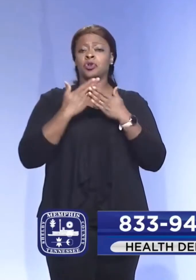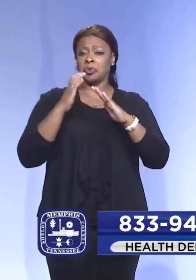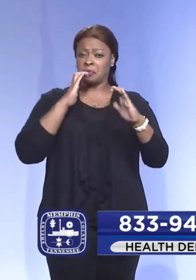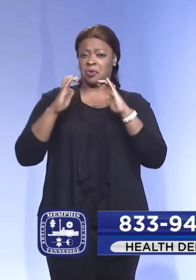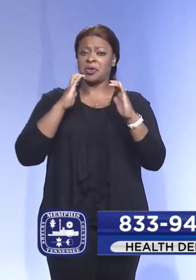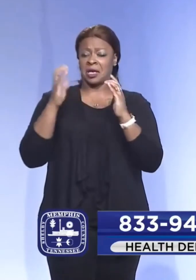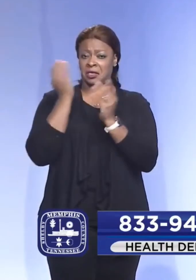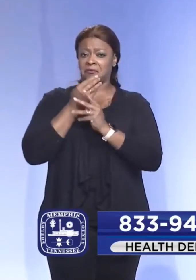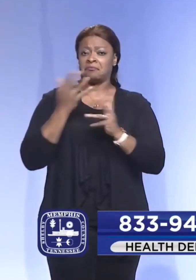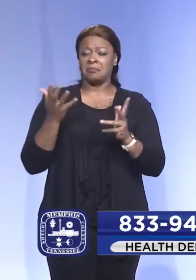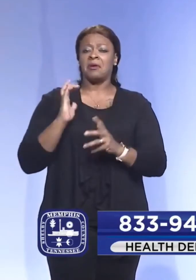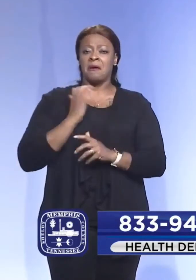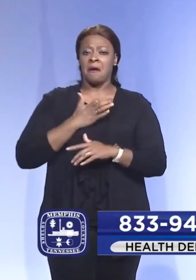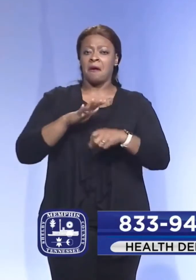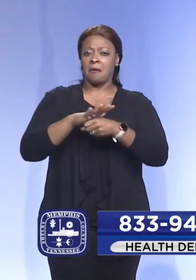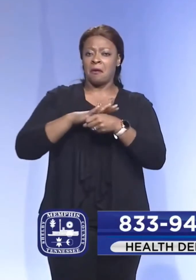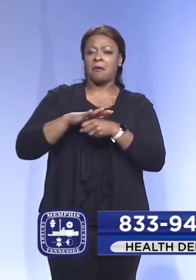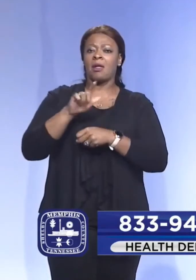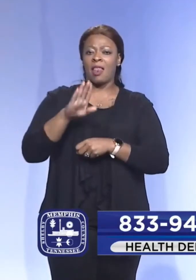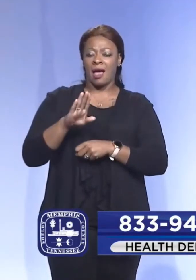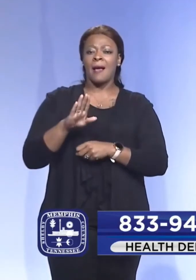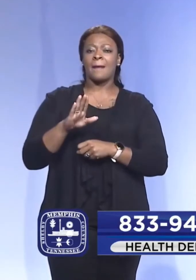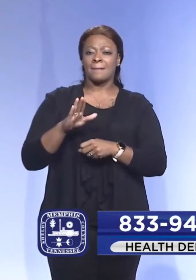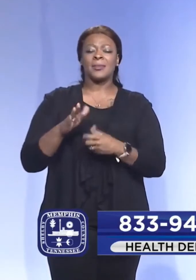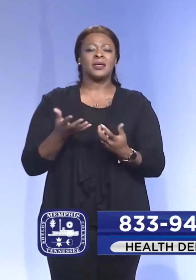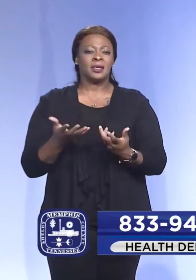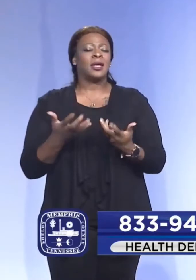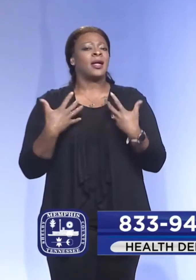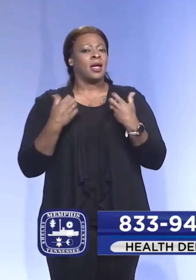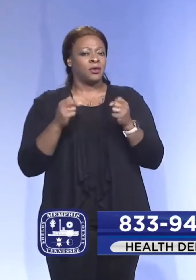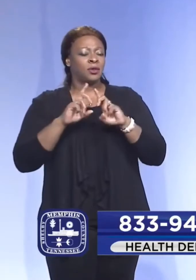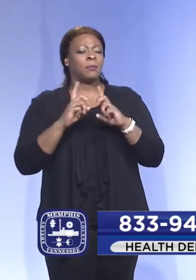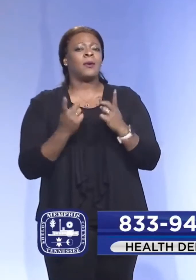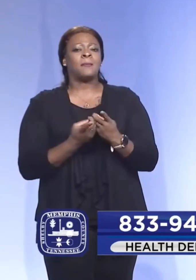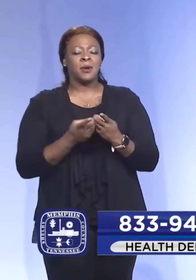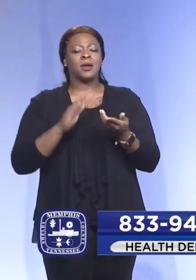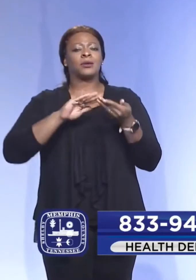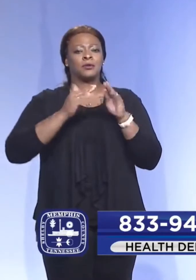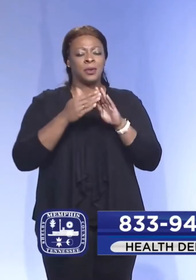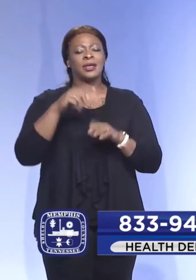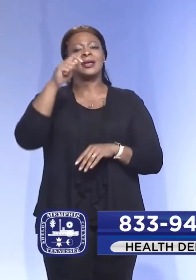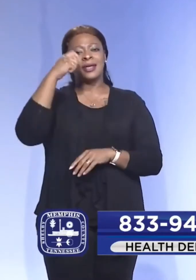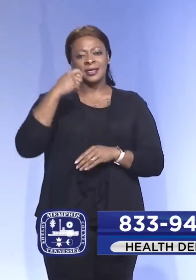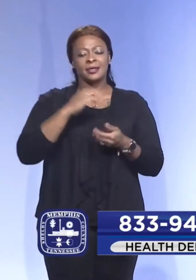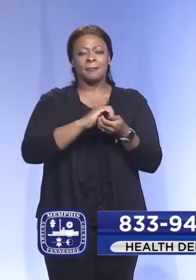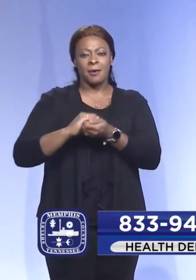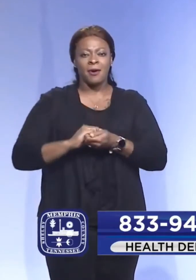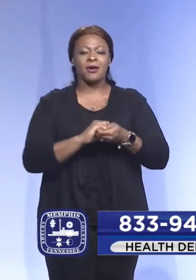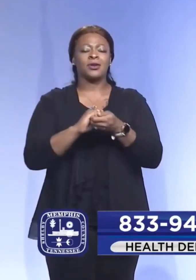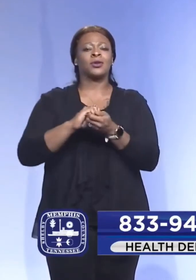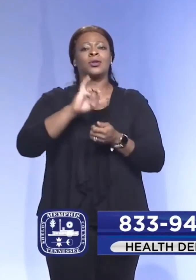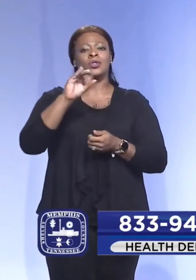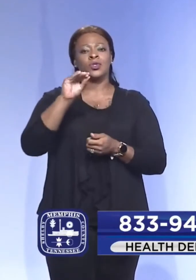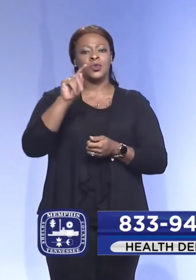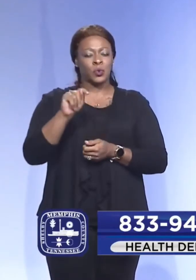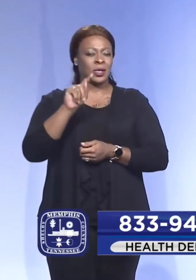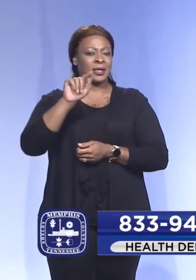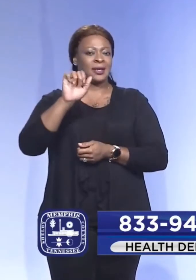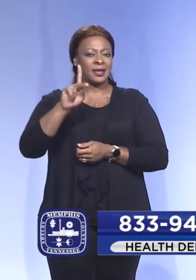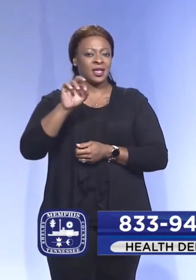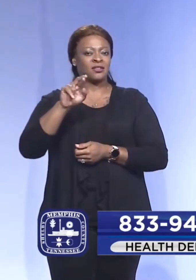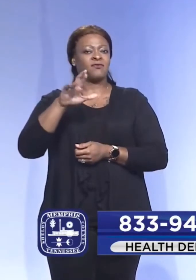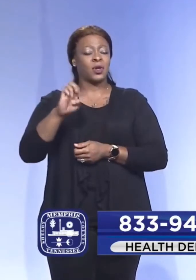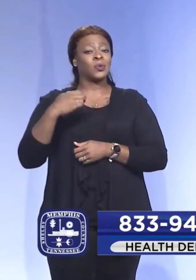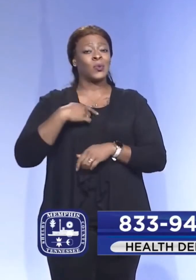communication among our local labs, the health department, our community testing partners, and the Joint Task Force. And as